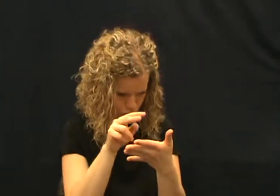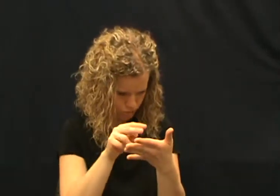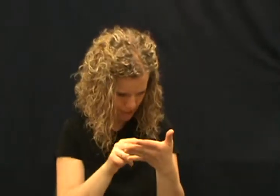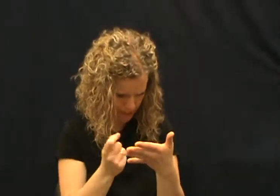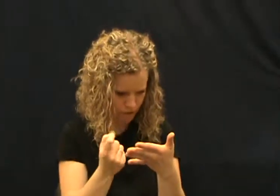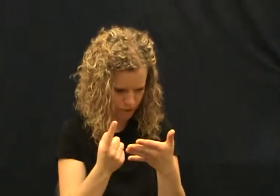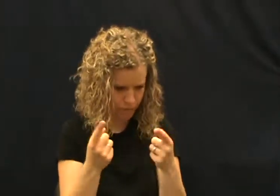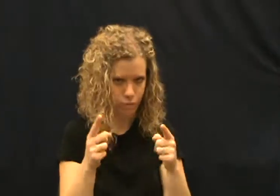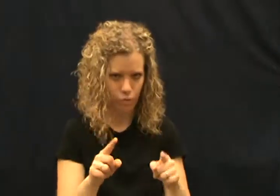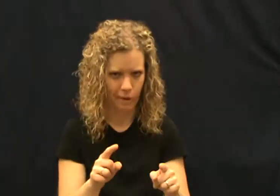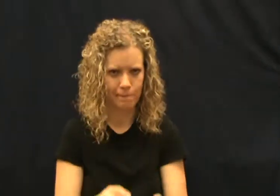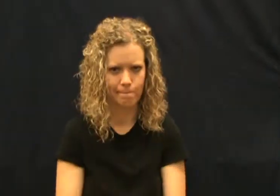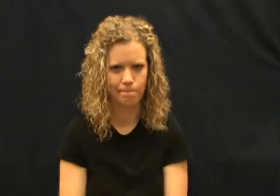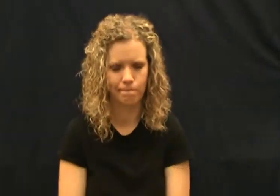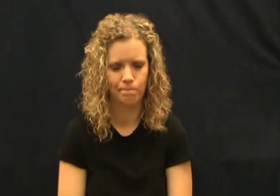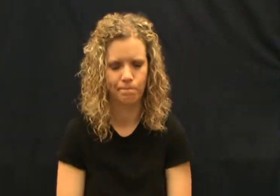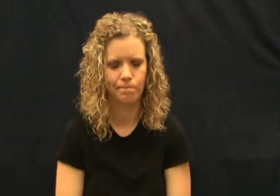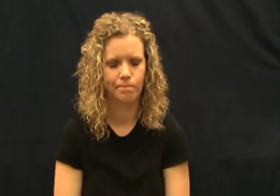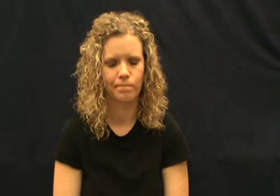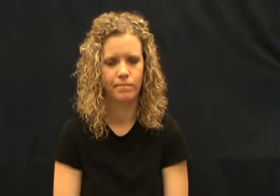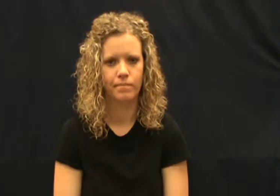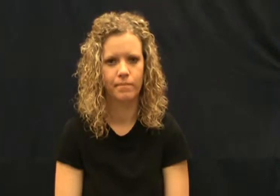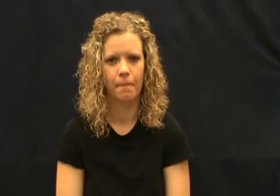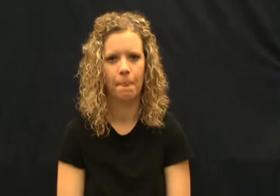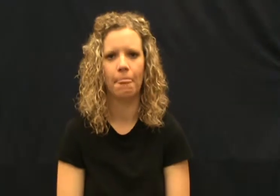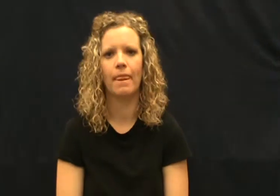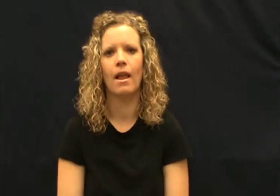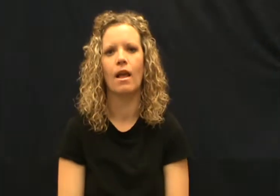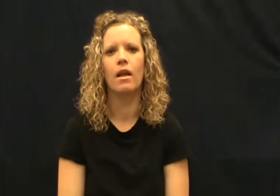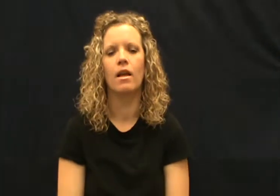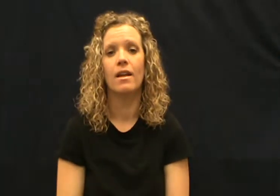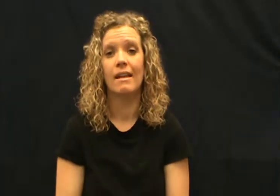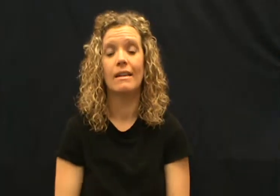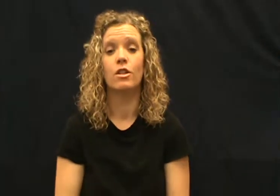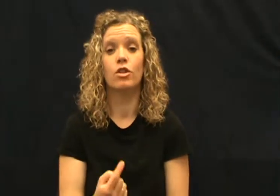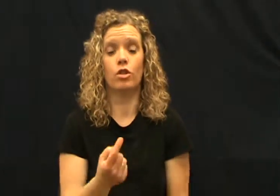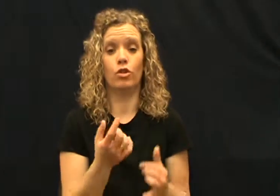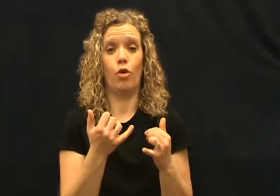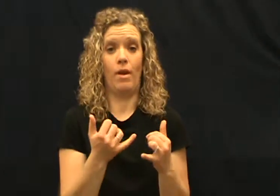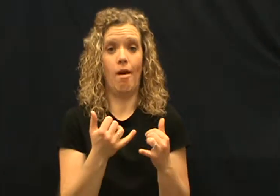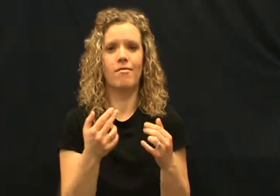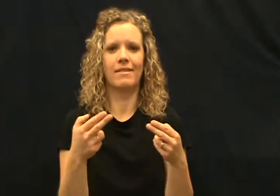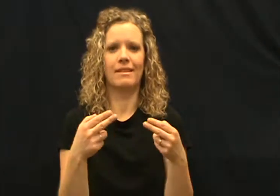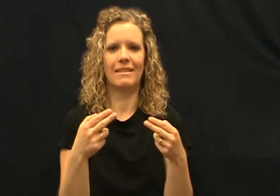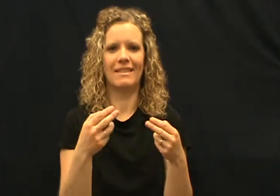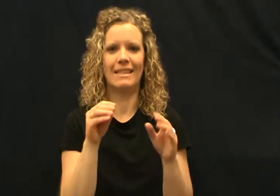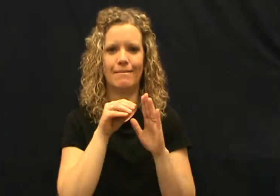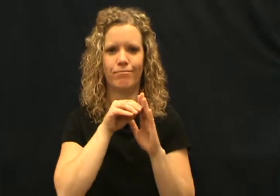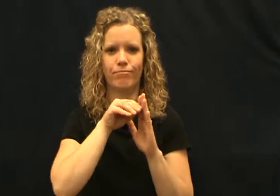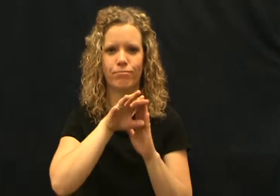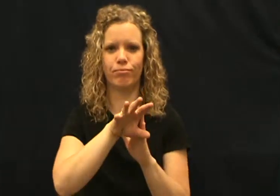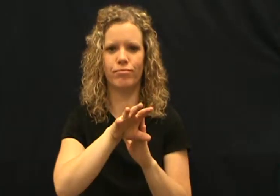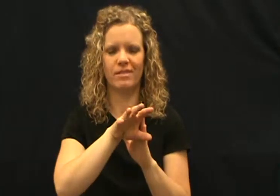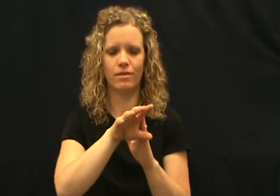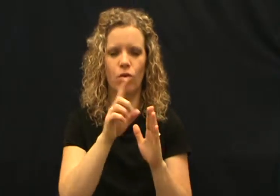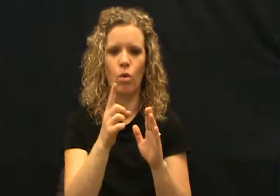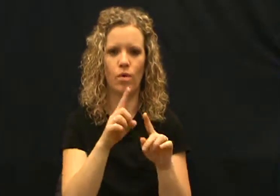going on. Now, the only difference on this slide from the previous is that if you look down at the general